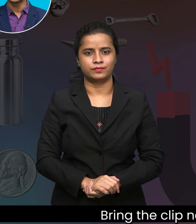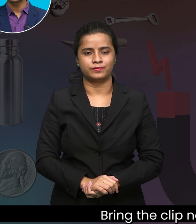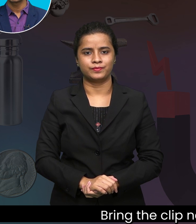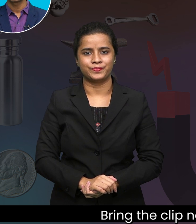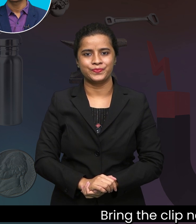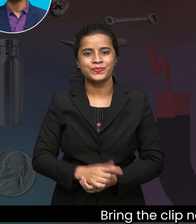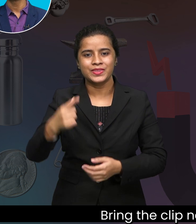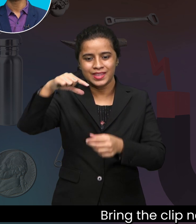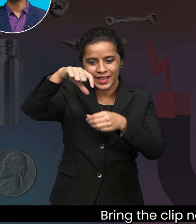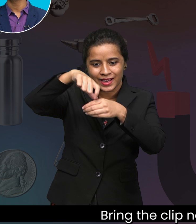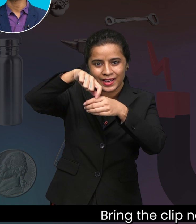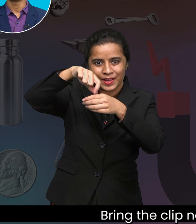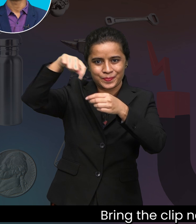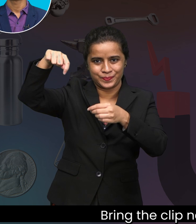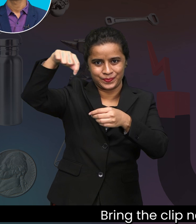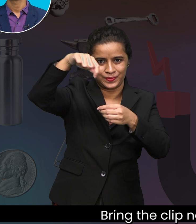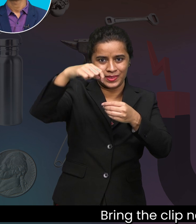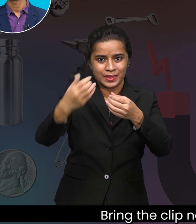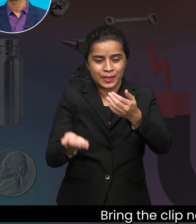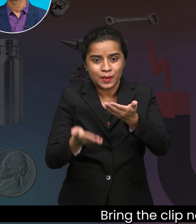Bring the clip near the base of the cup.